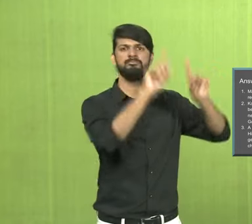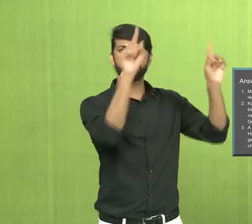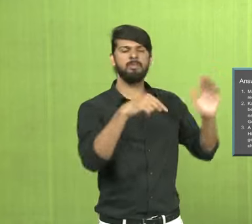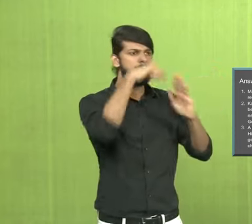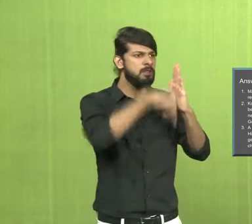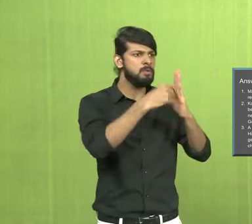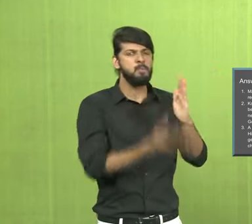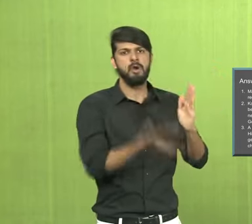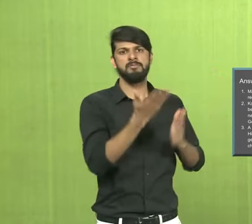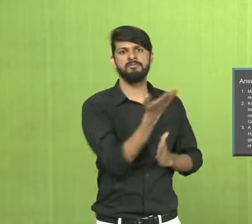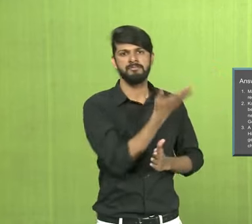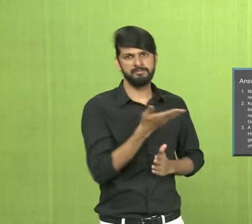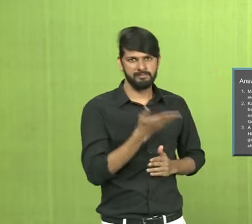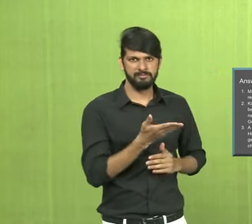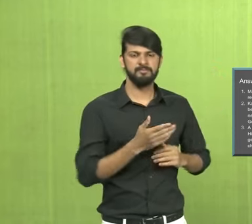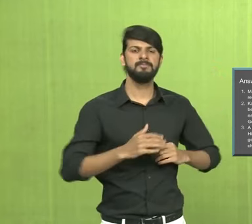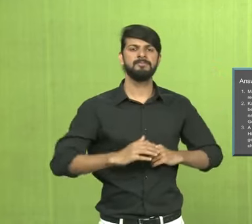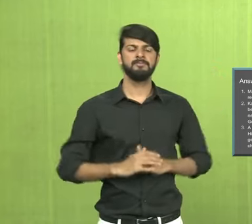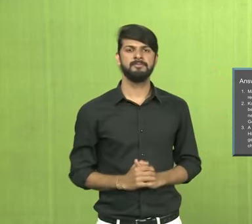and these are the key characteristics of the Madhubani painting.